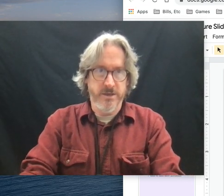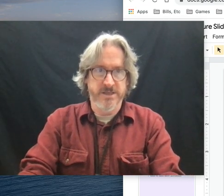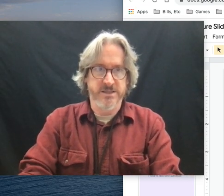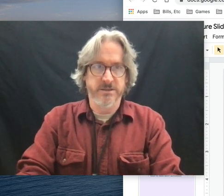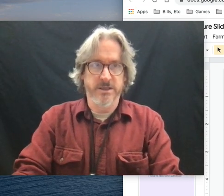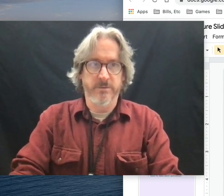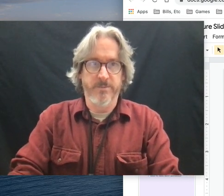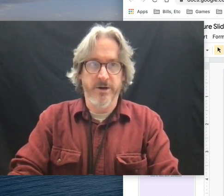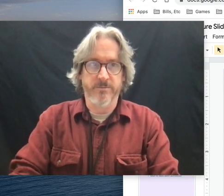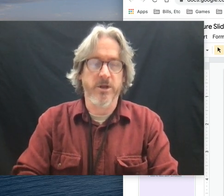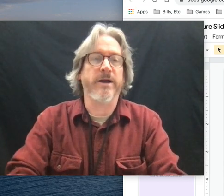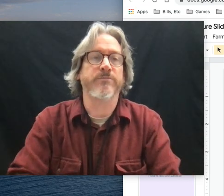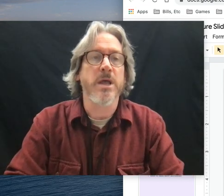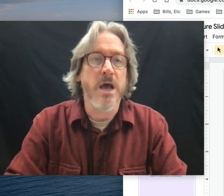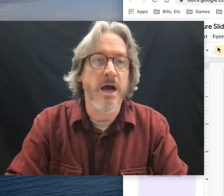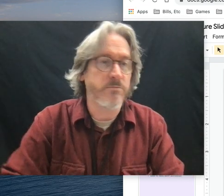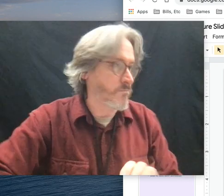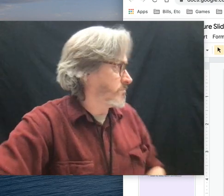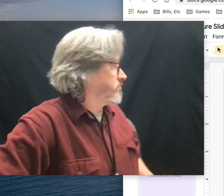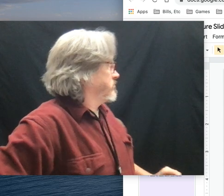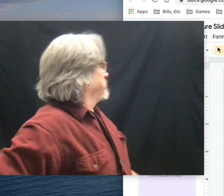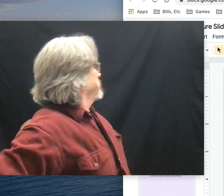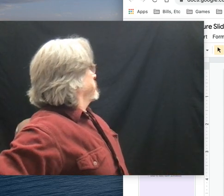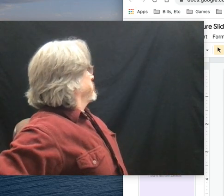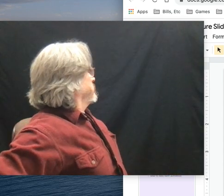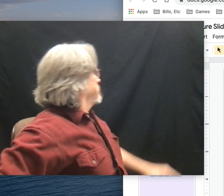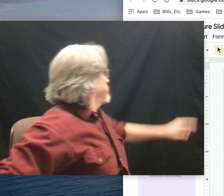Okay, I think that's a little bit better. All right.